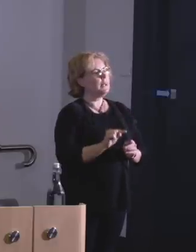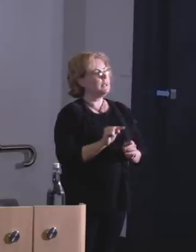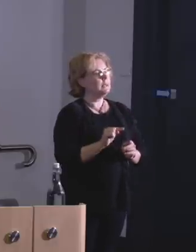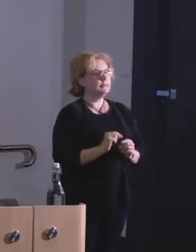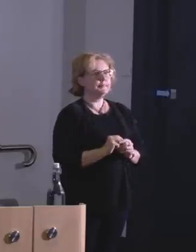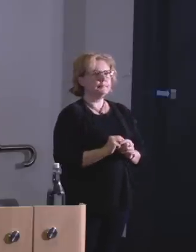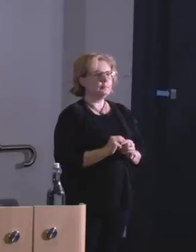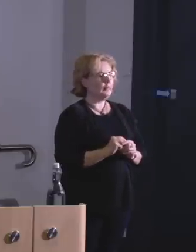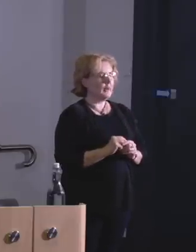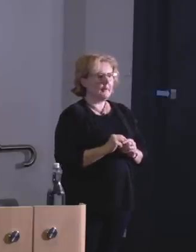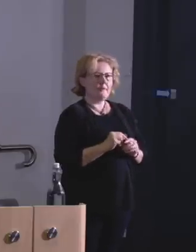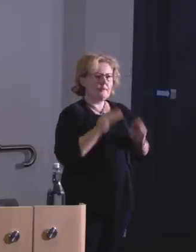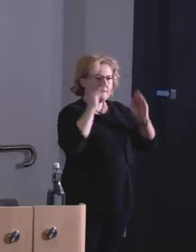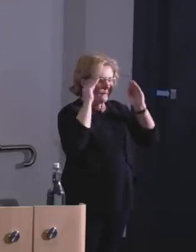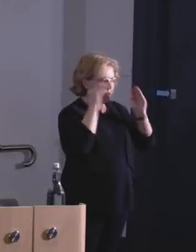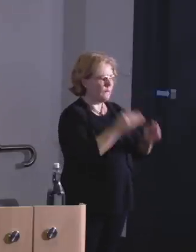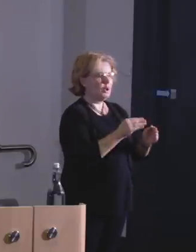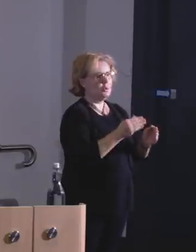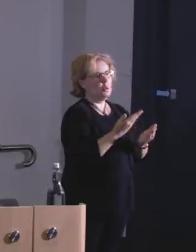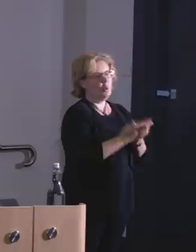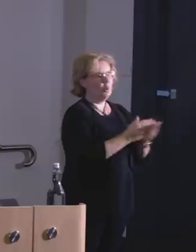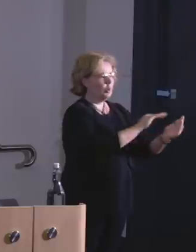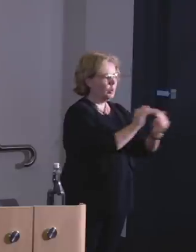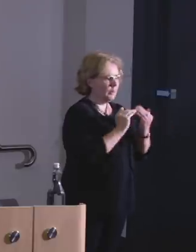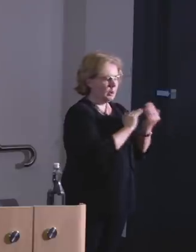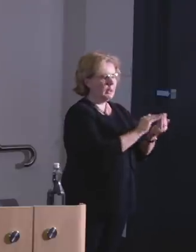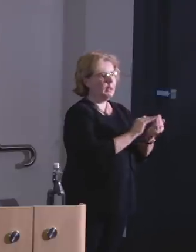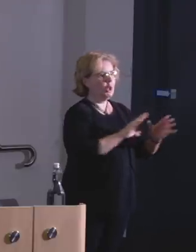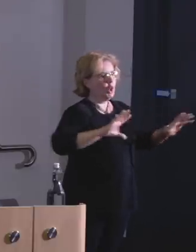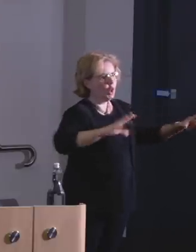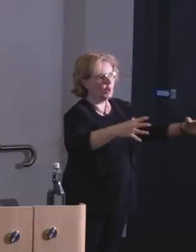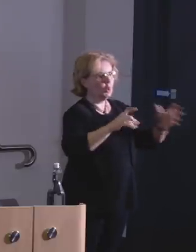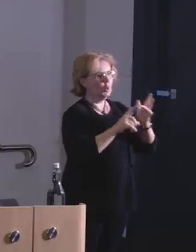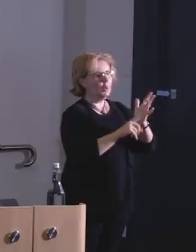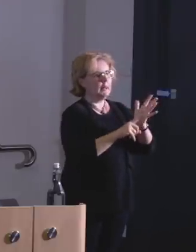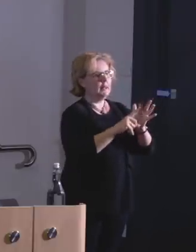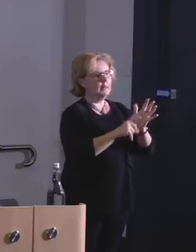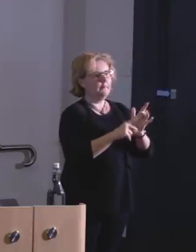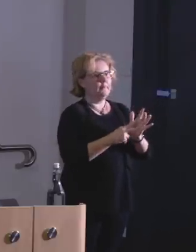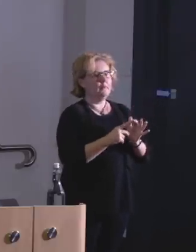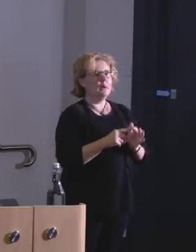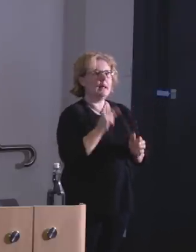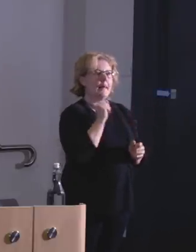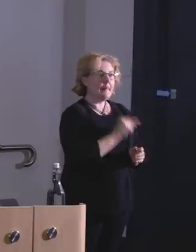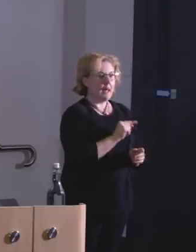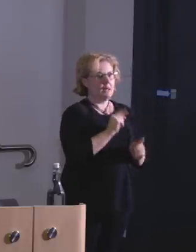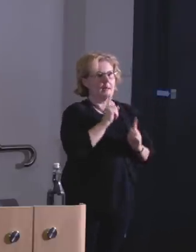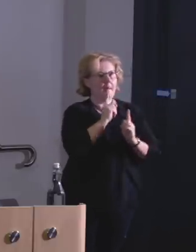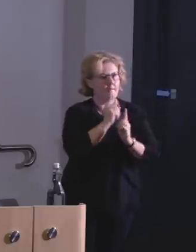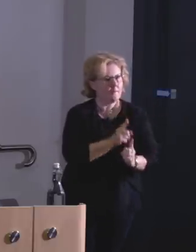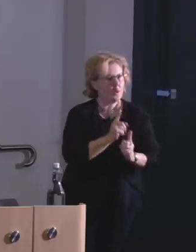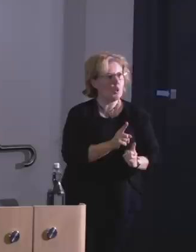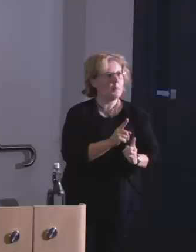you know, on the community, on the collective, and that informs,